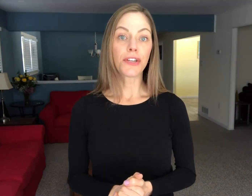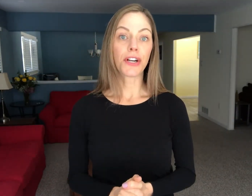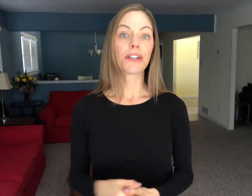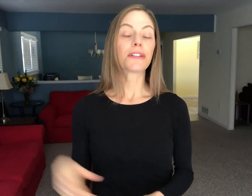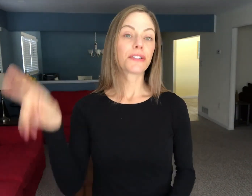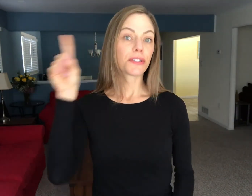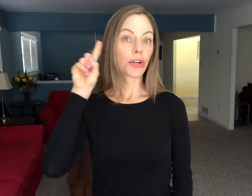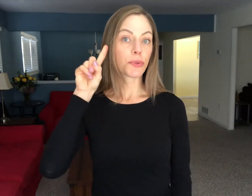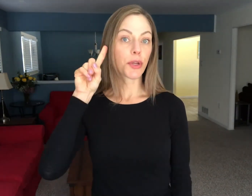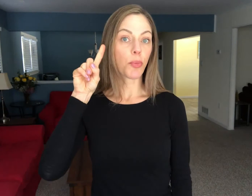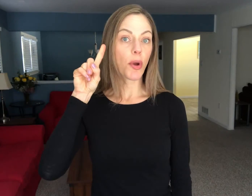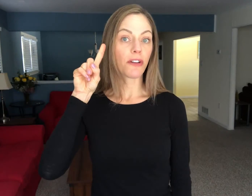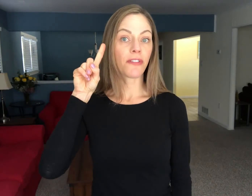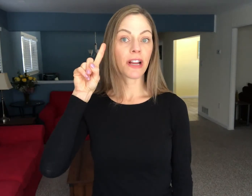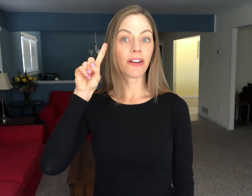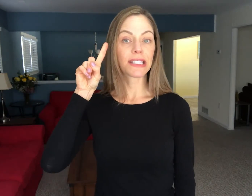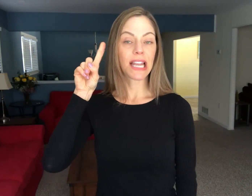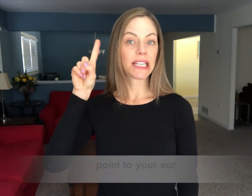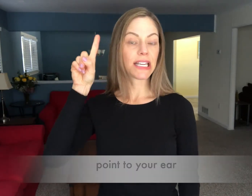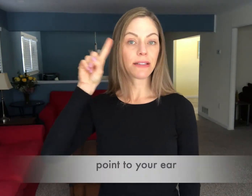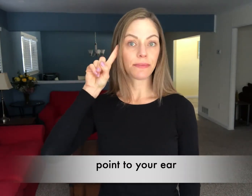Thunder starts with your pointer finger extended